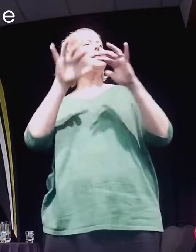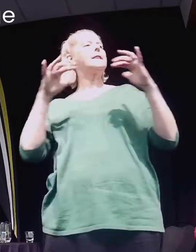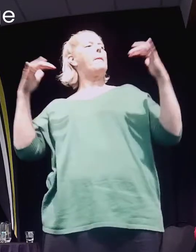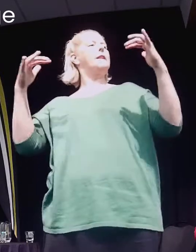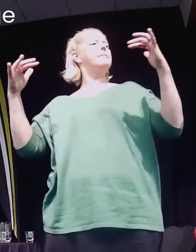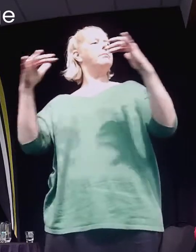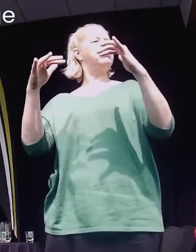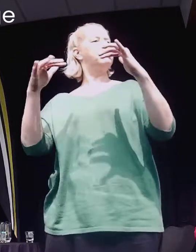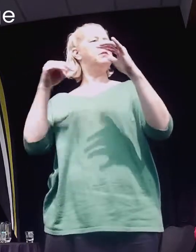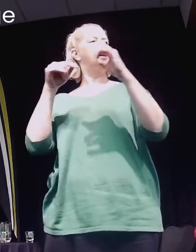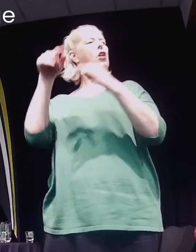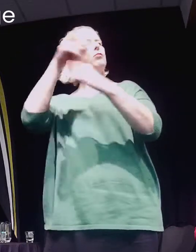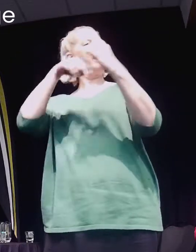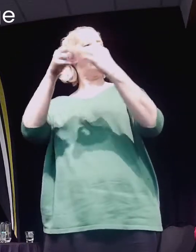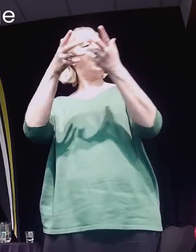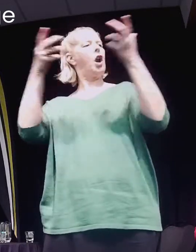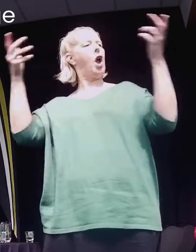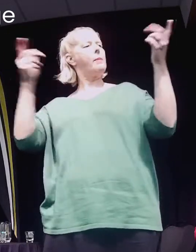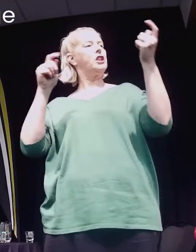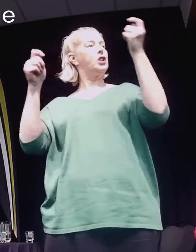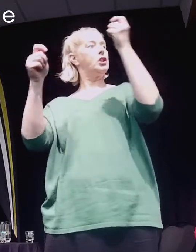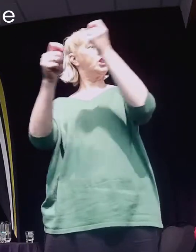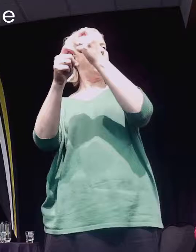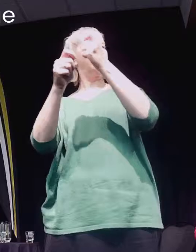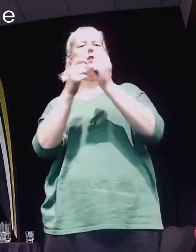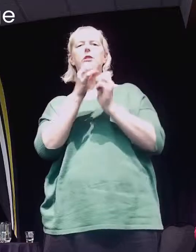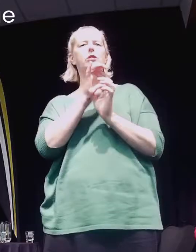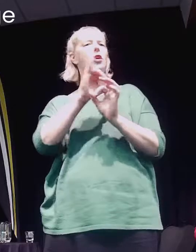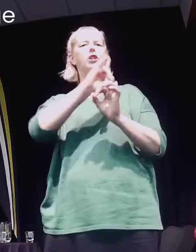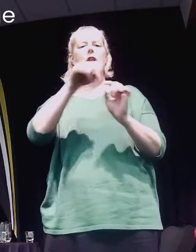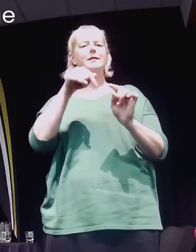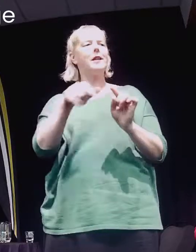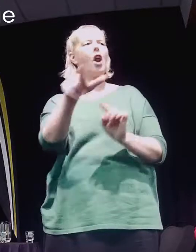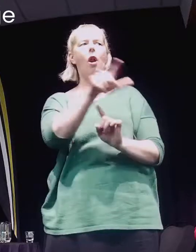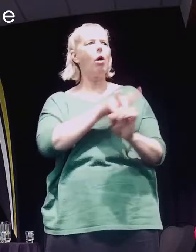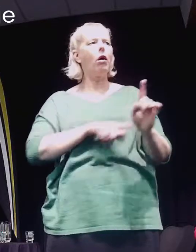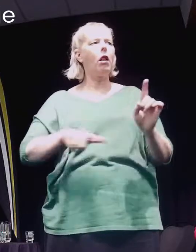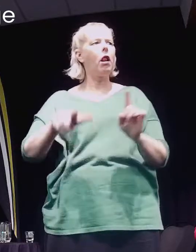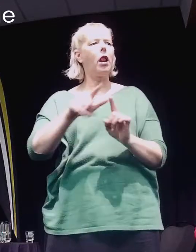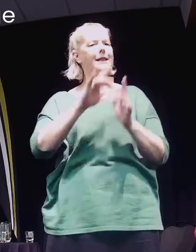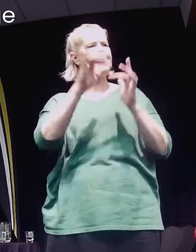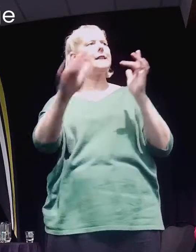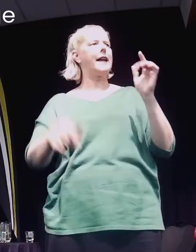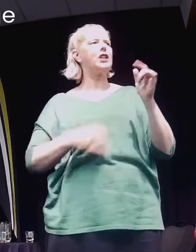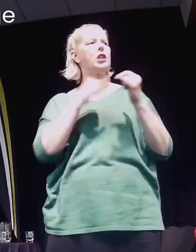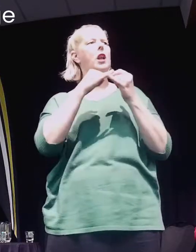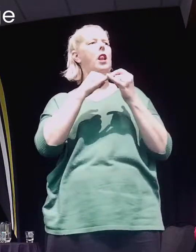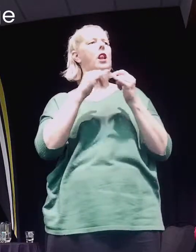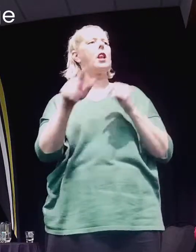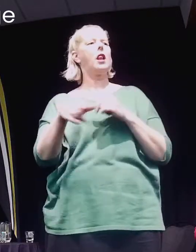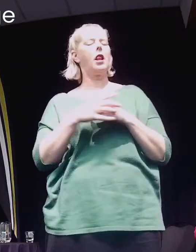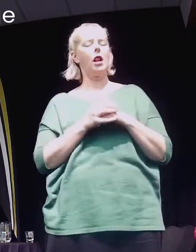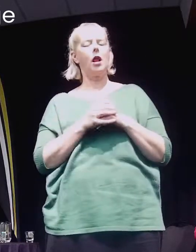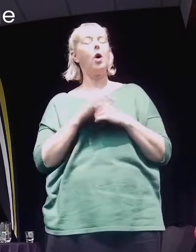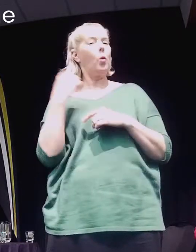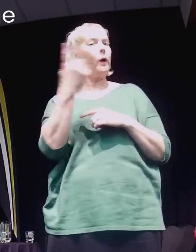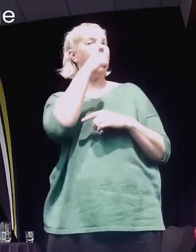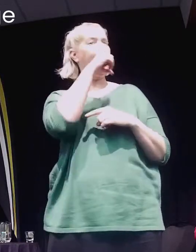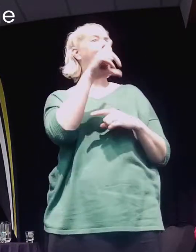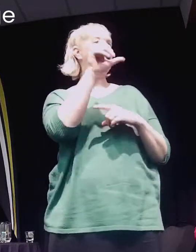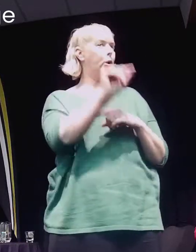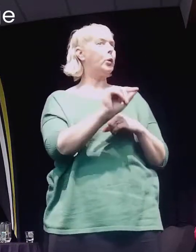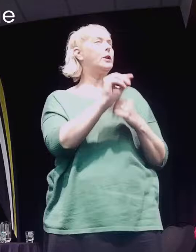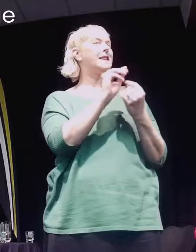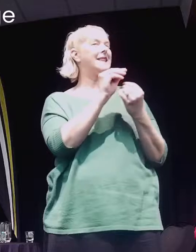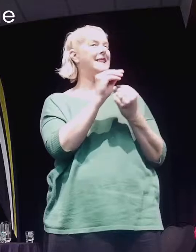issue, but it's international. We can do here in Palmerston North, but in some stage, we have